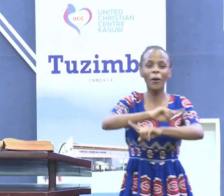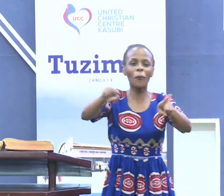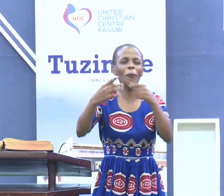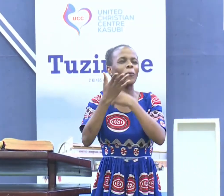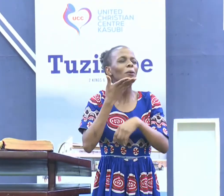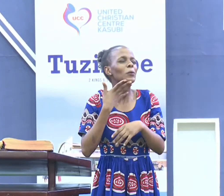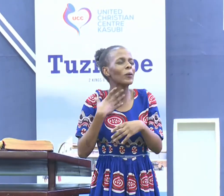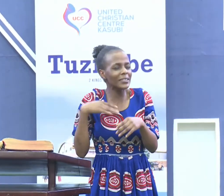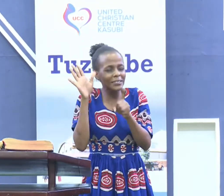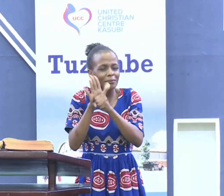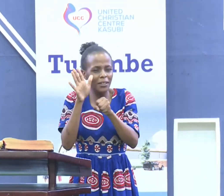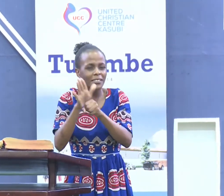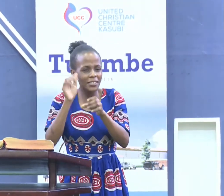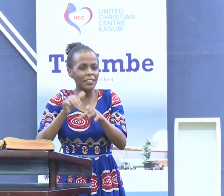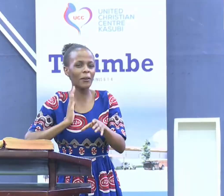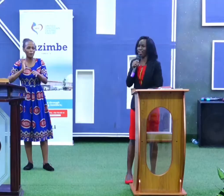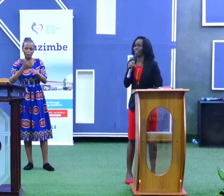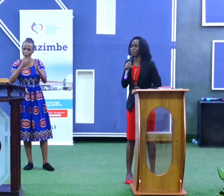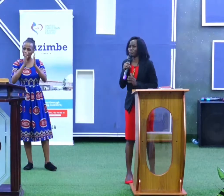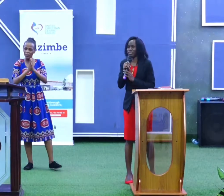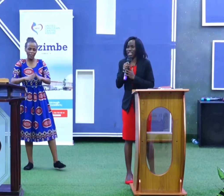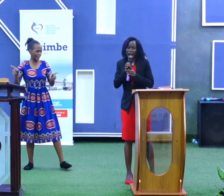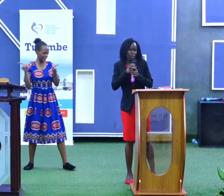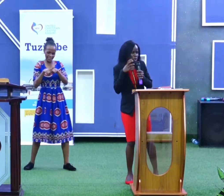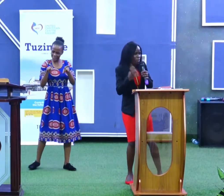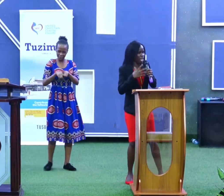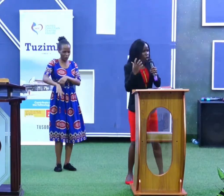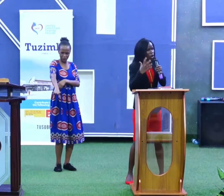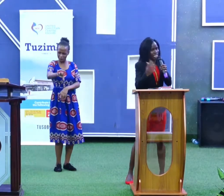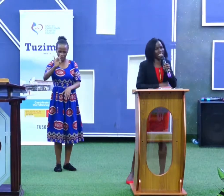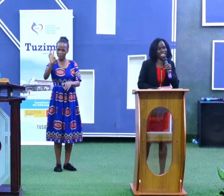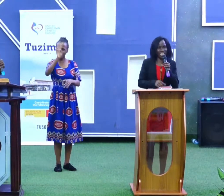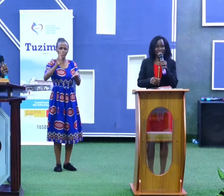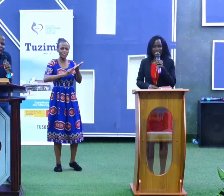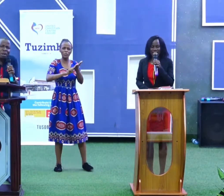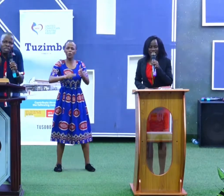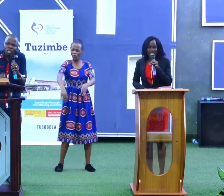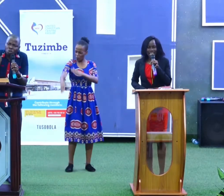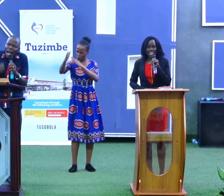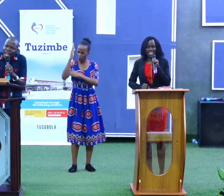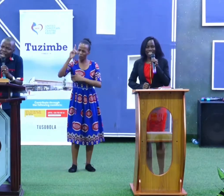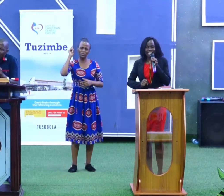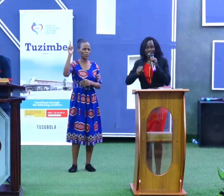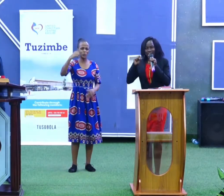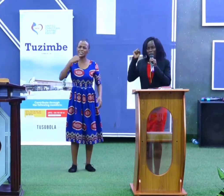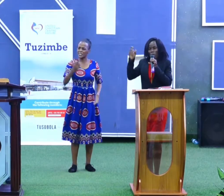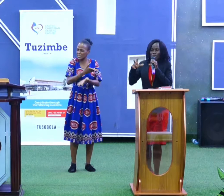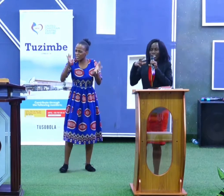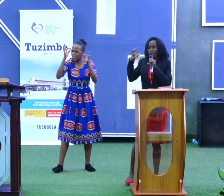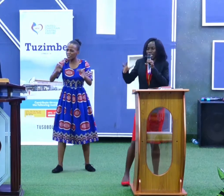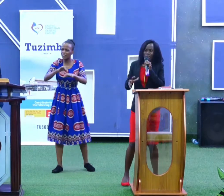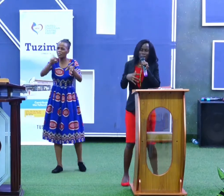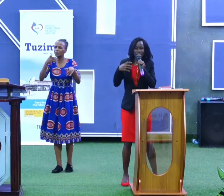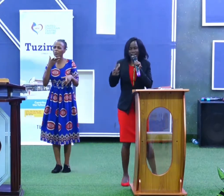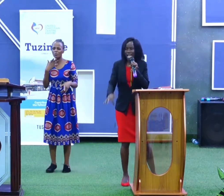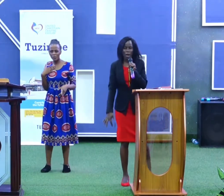We love it so much when we are praying. And we normally quote it. The Lord, you